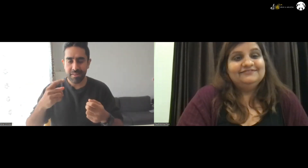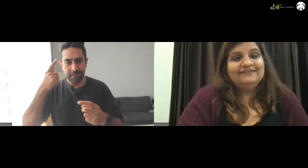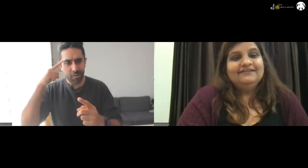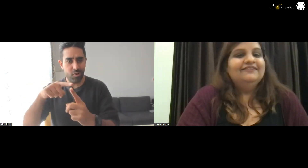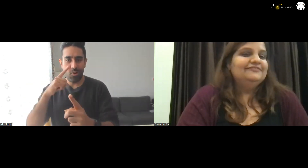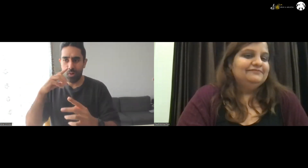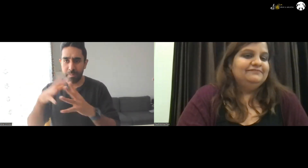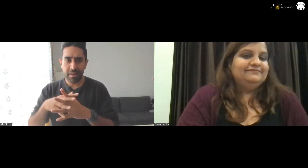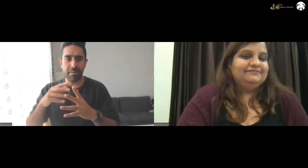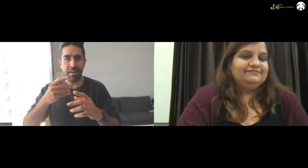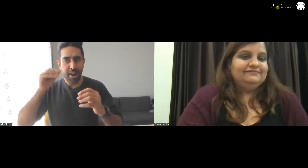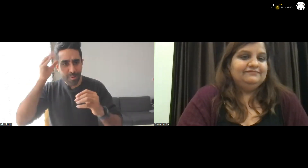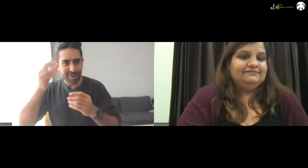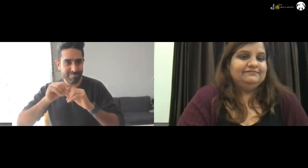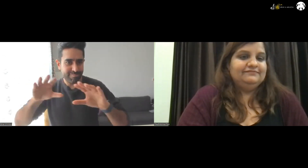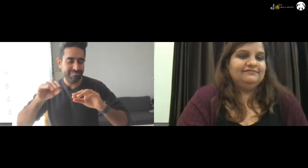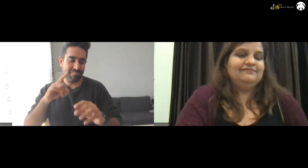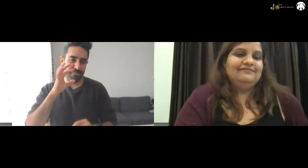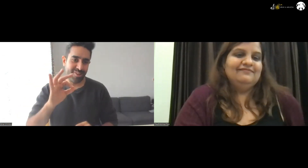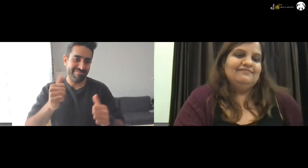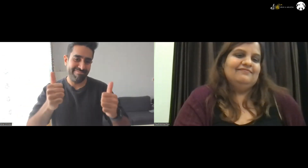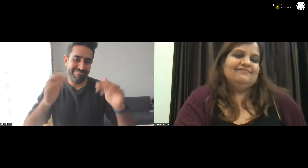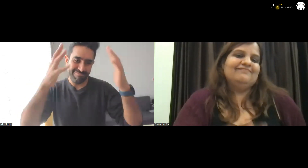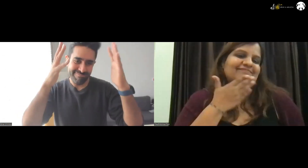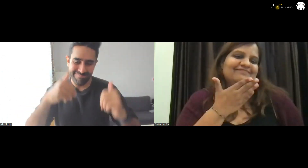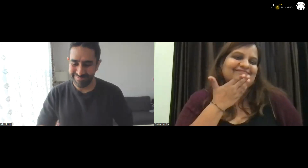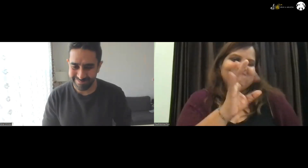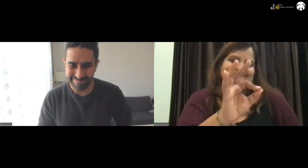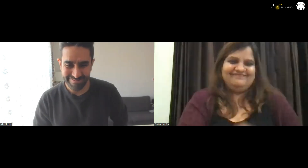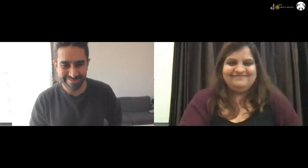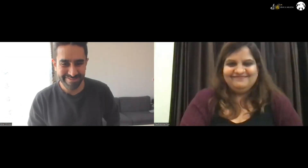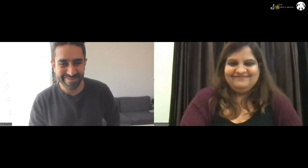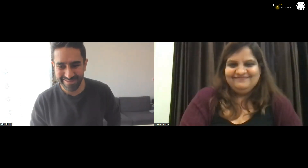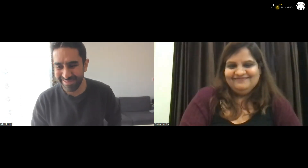you. And how Deaf Women 2 is working, that's really nice. And